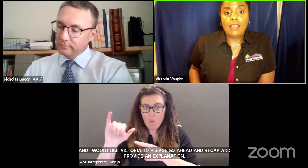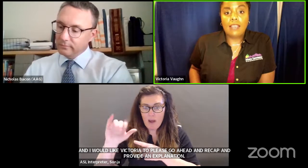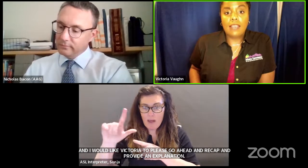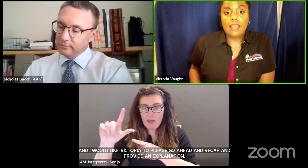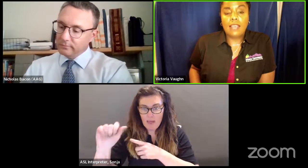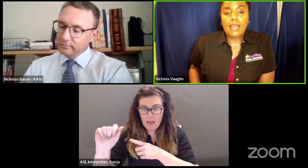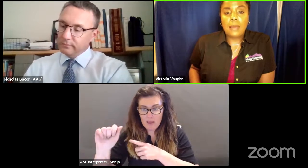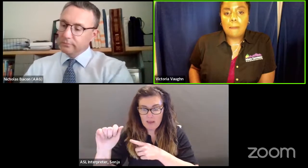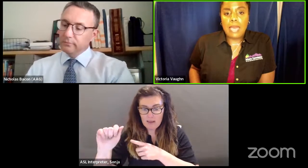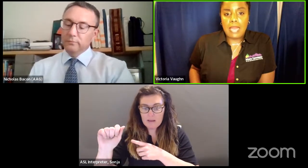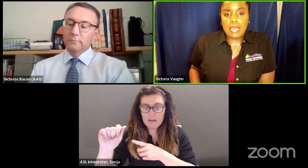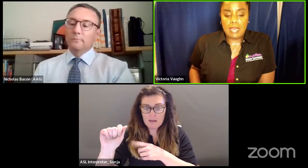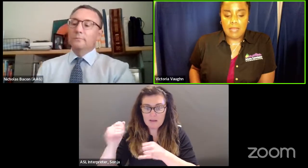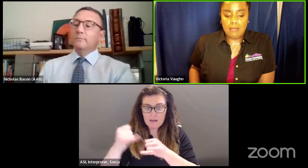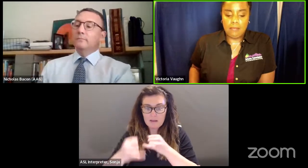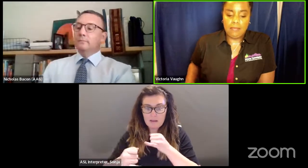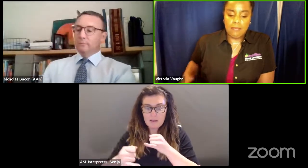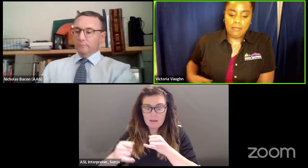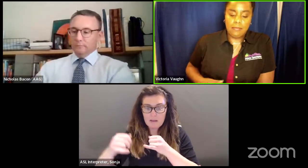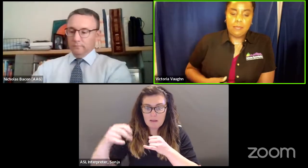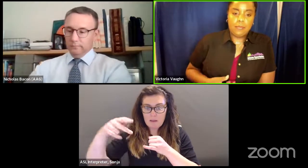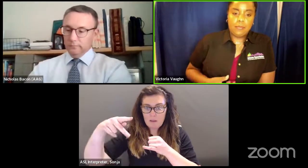C-A-Y-L-A, Pennick.